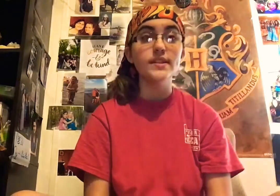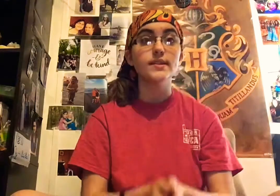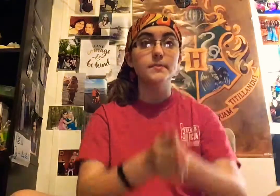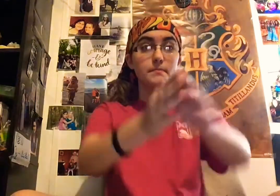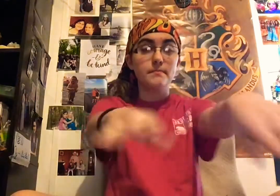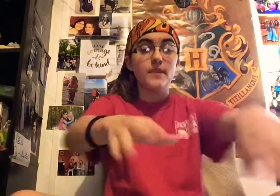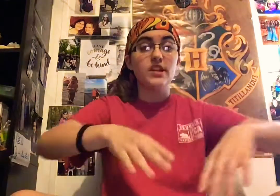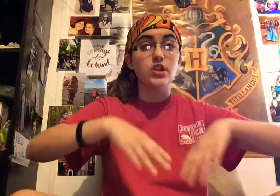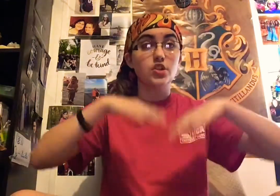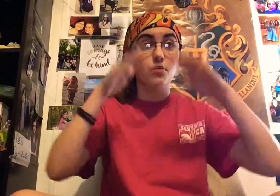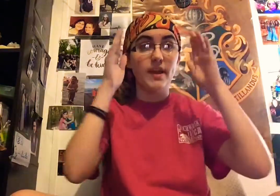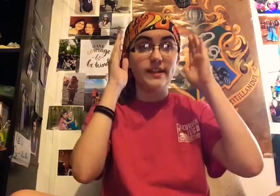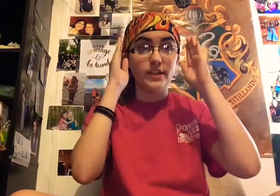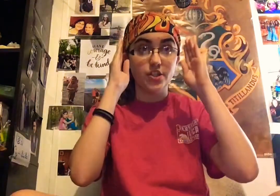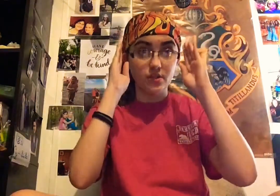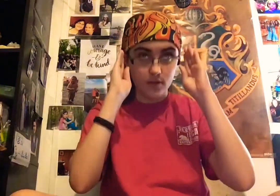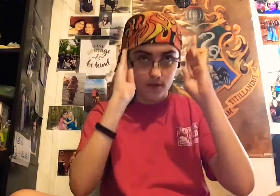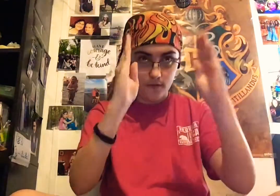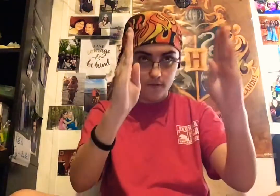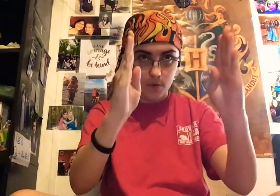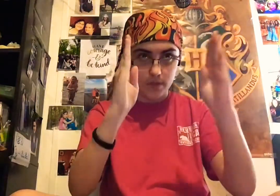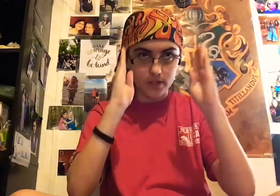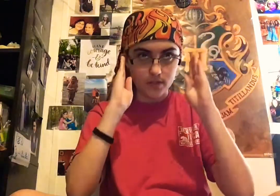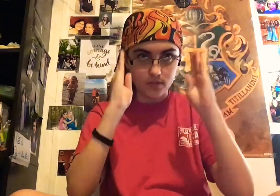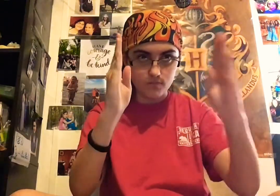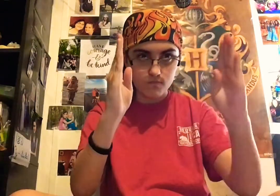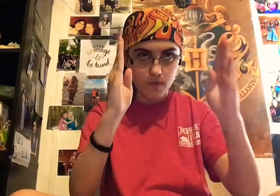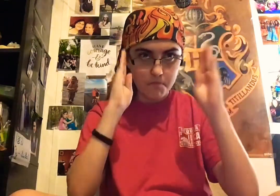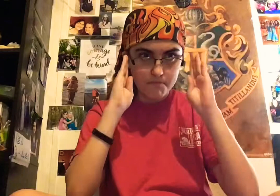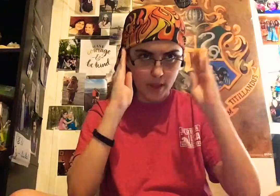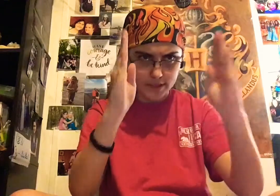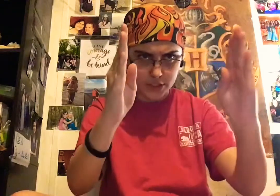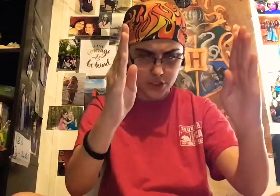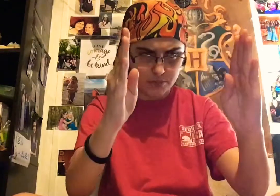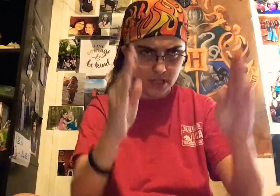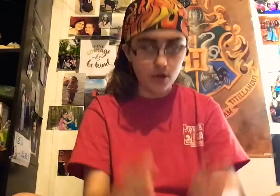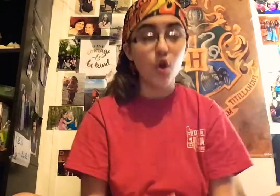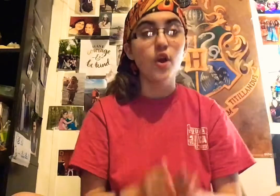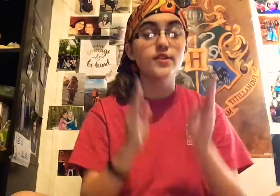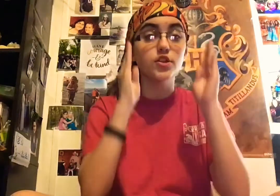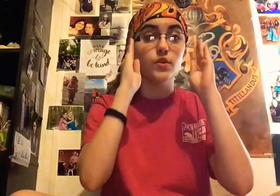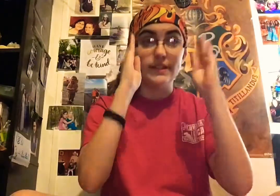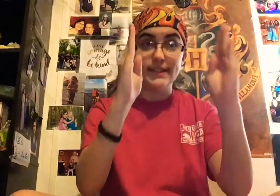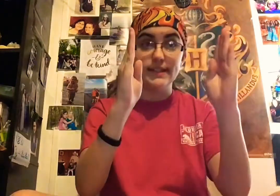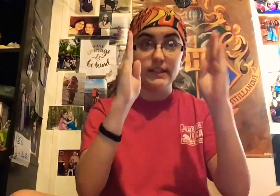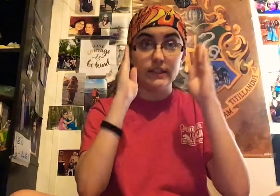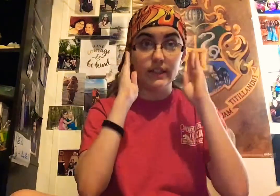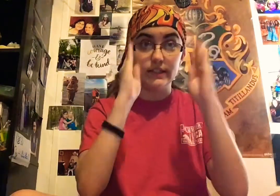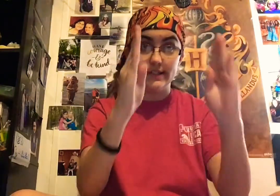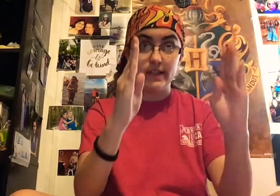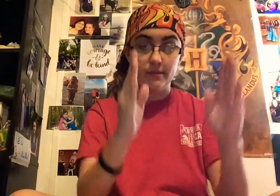Focus. It's also pay attention. Focus. Pay attention to me. It's also listen. Like, listen up,